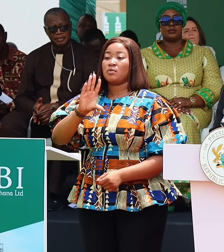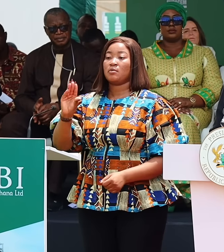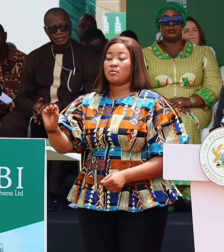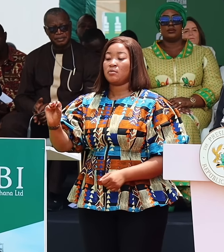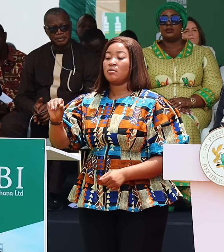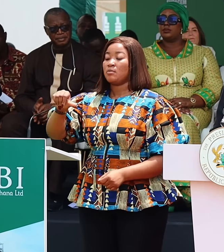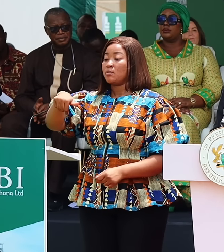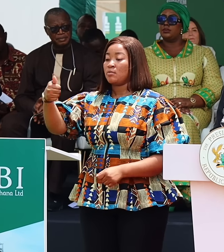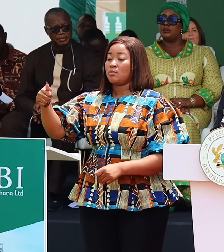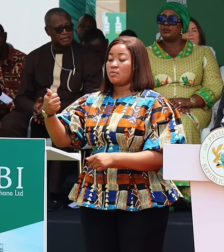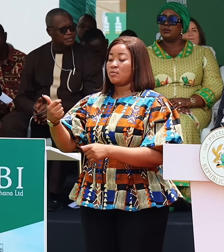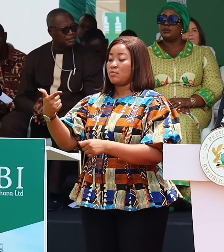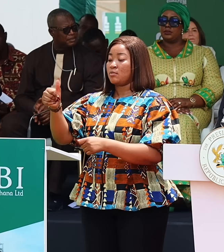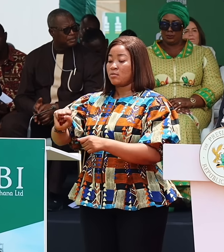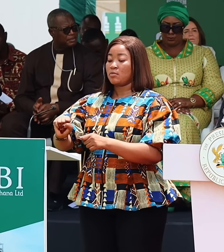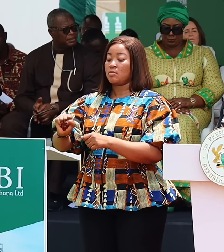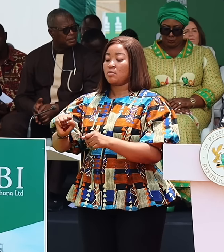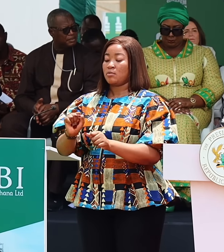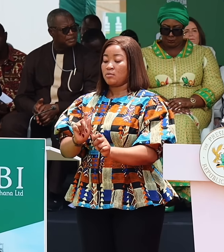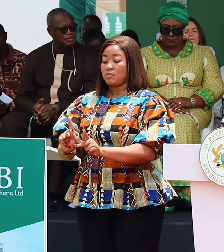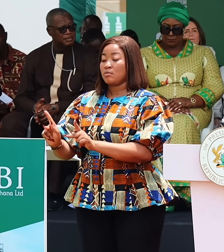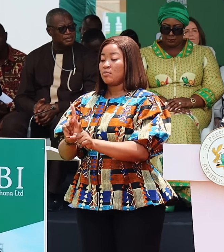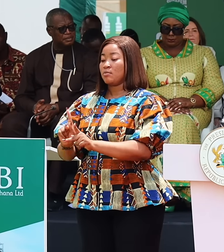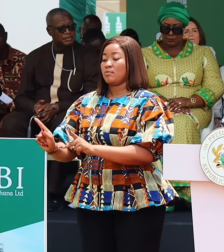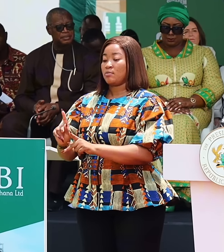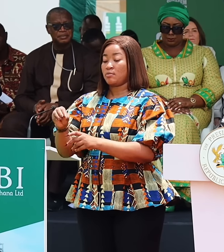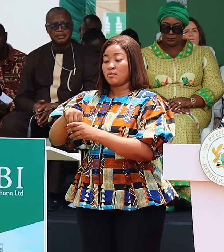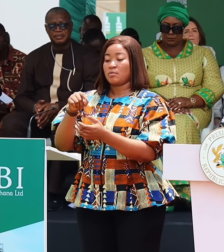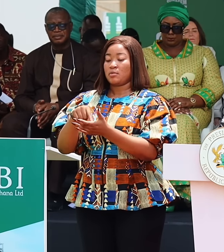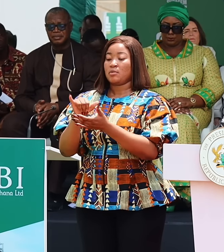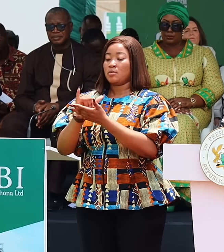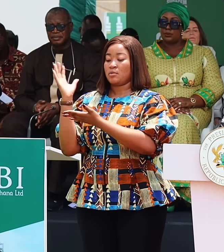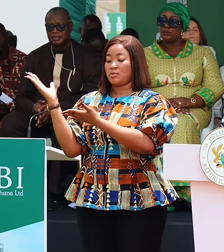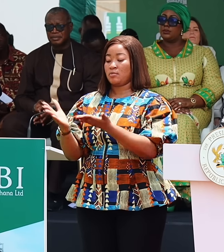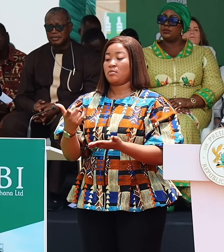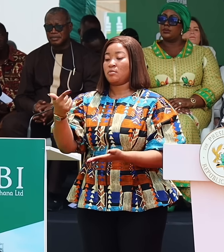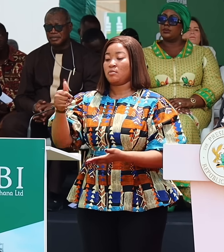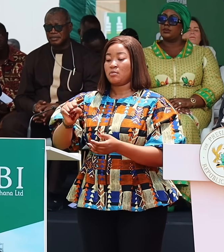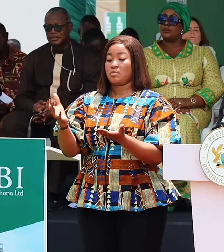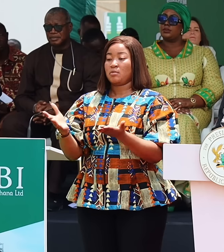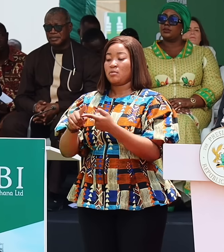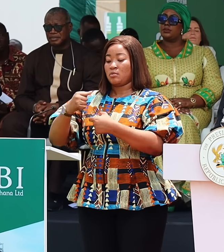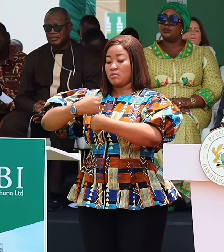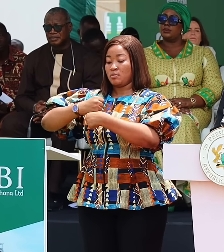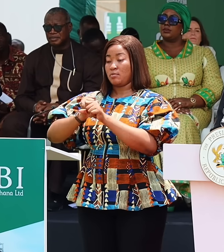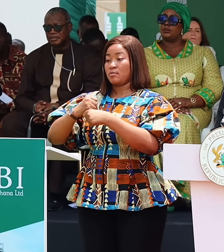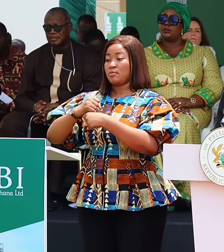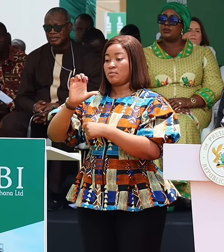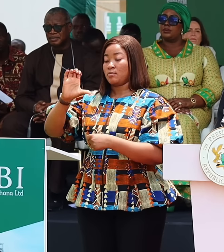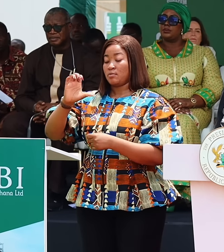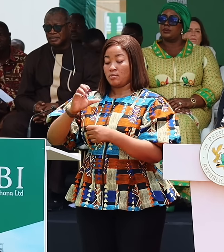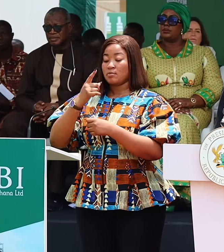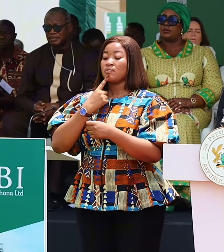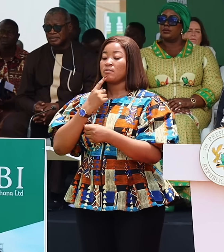Ituabo gas processing plant, which is bringing gas to this facility to process the clay for cement